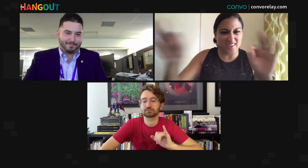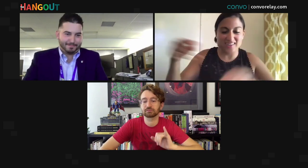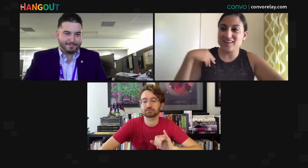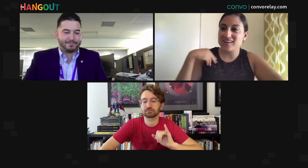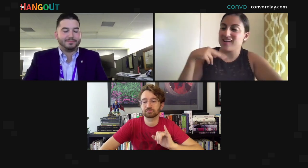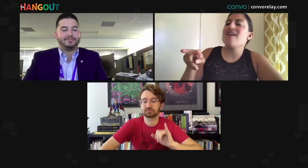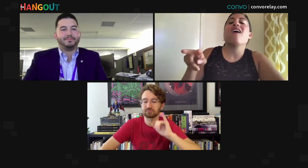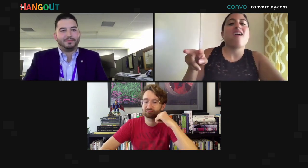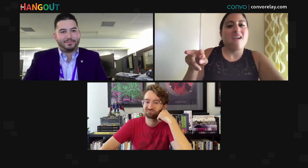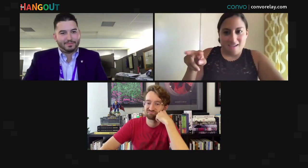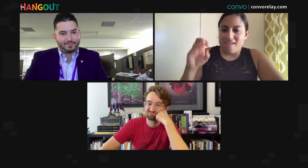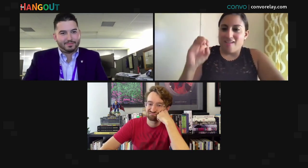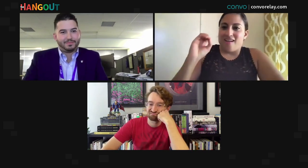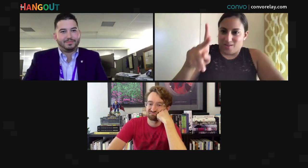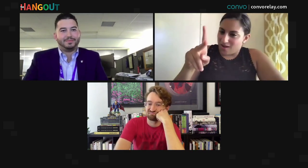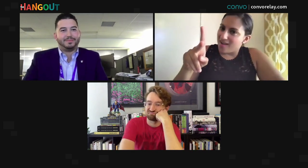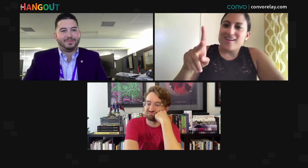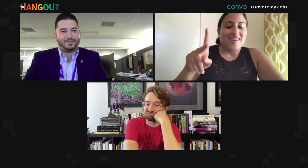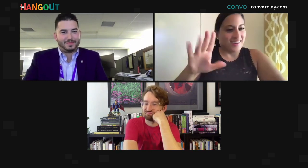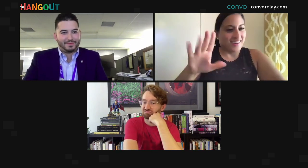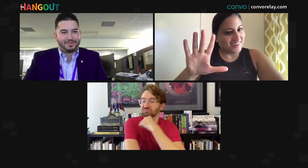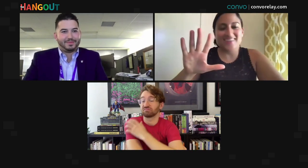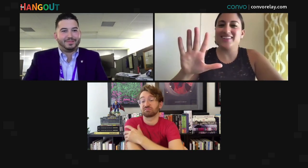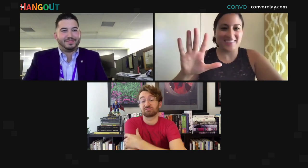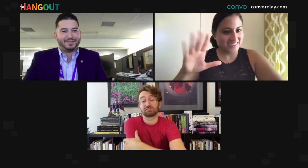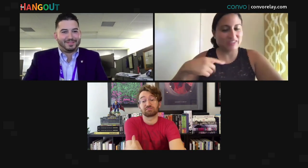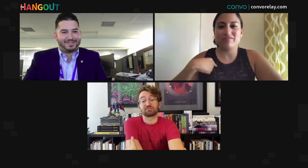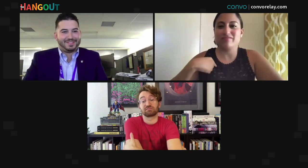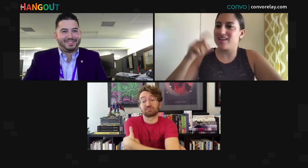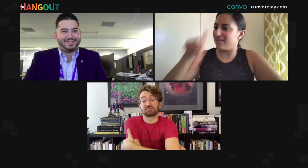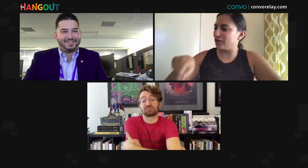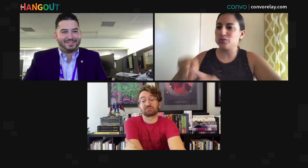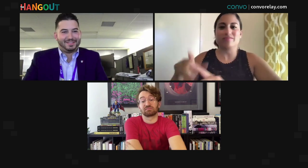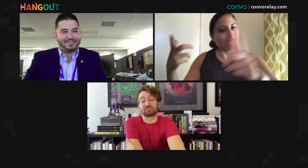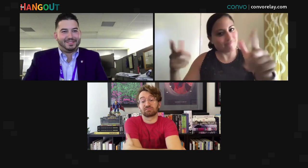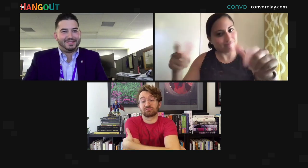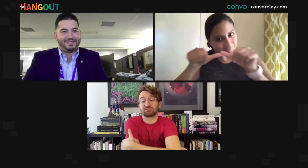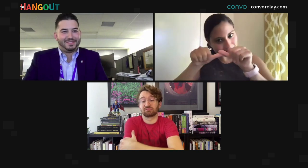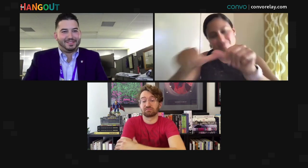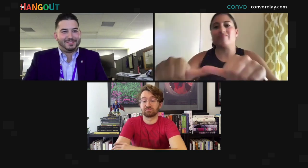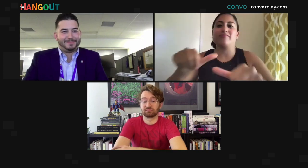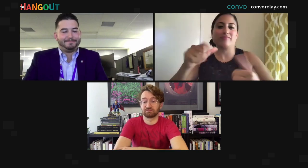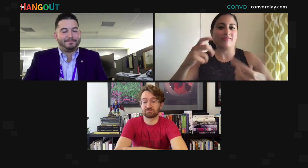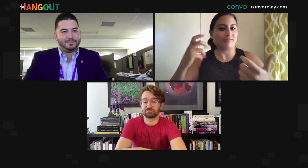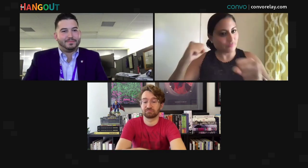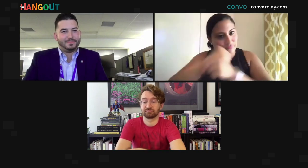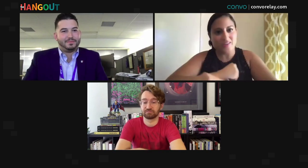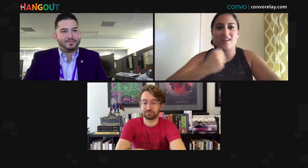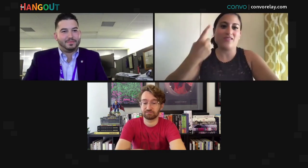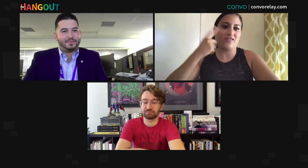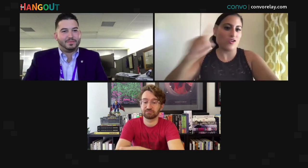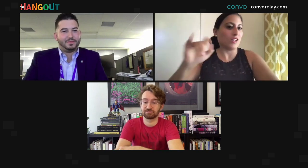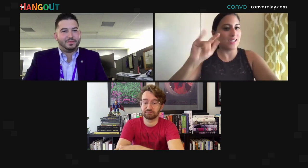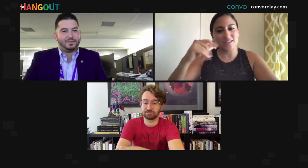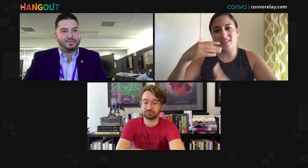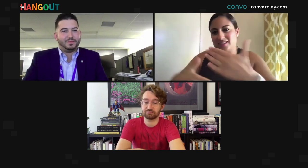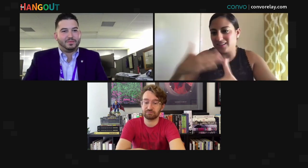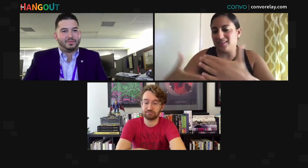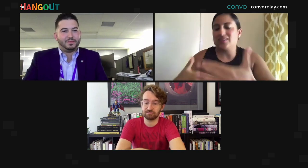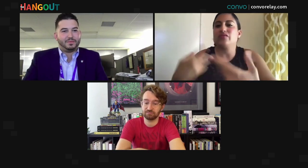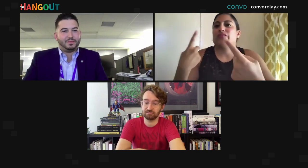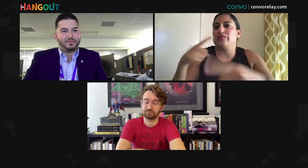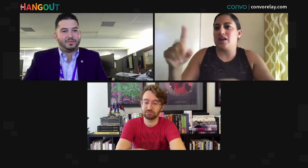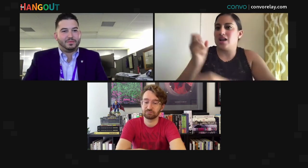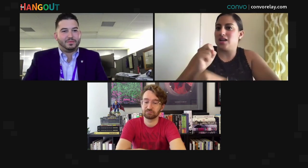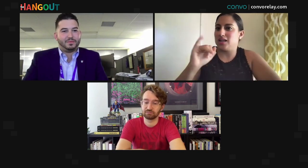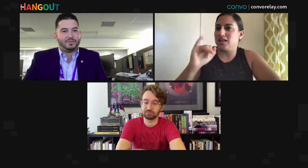medical standards that we had. They actually said that phrase. And so I said, okay, all right, you know what? I'm just going to have to be persistent